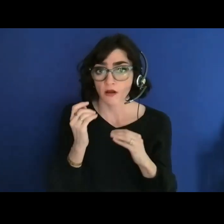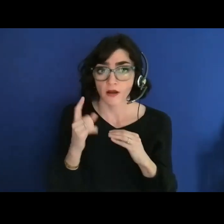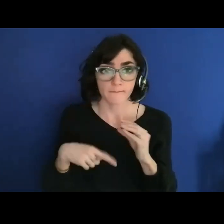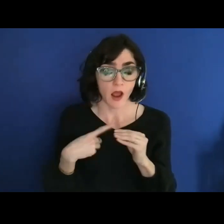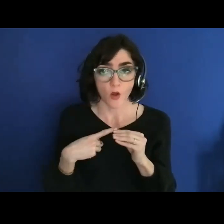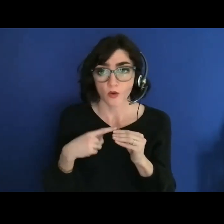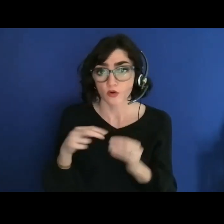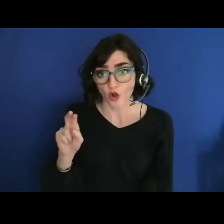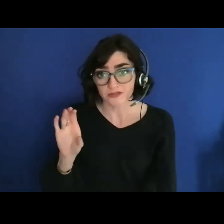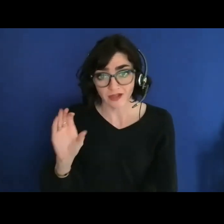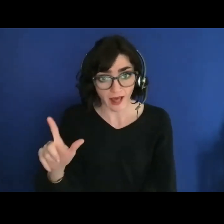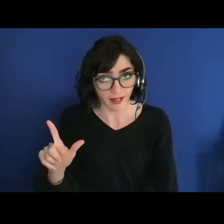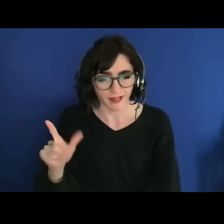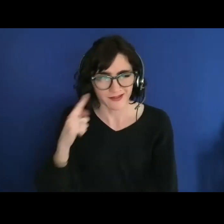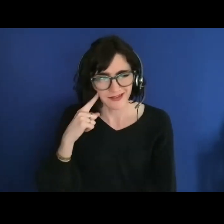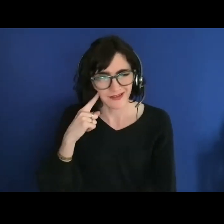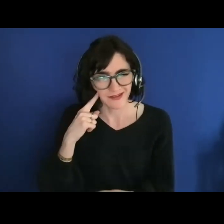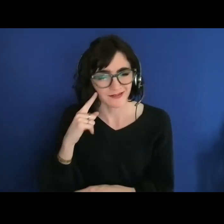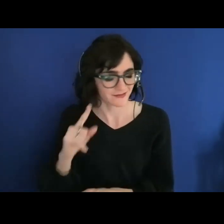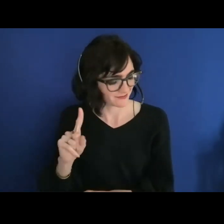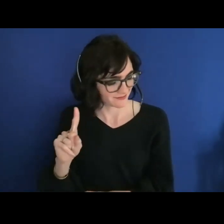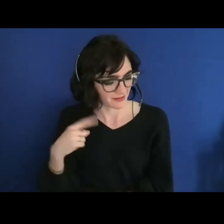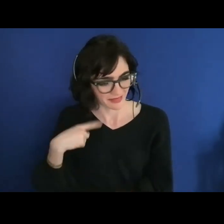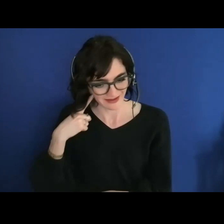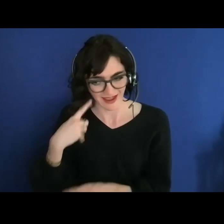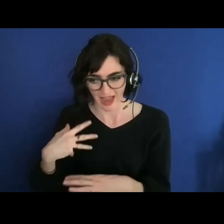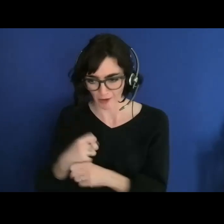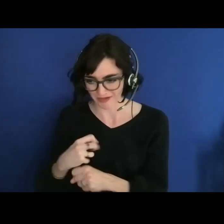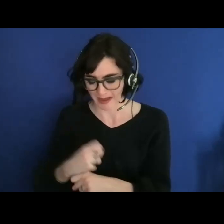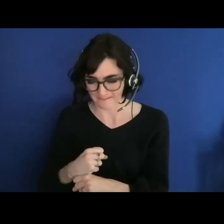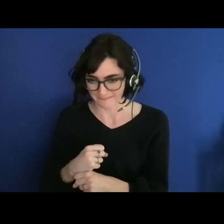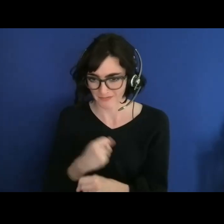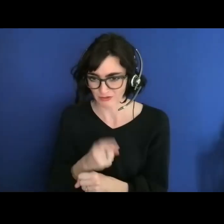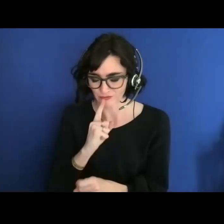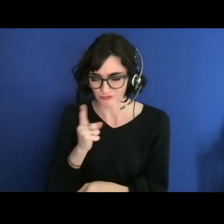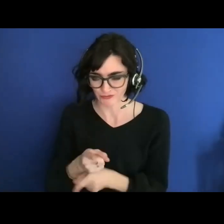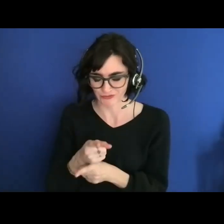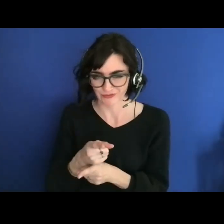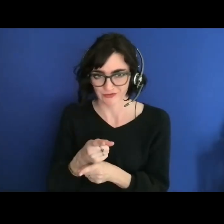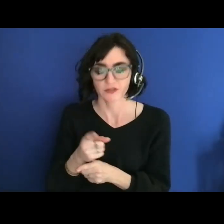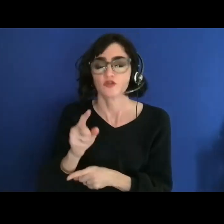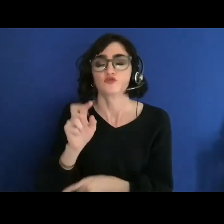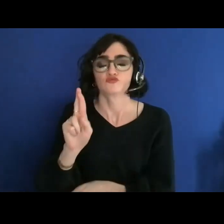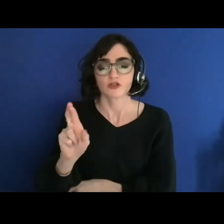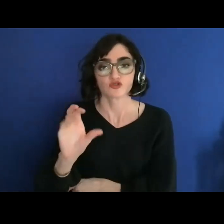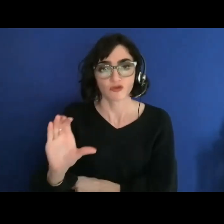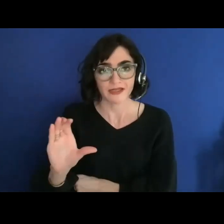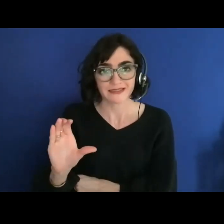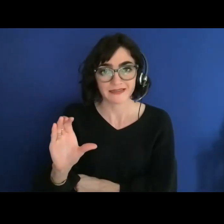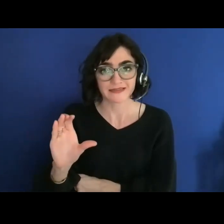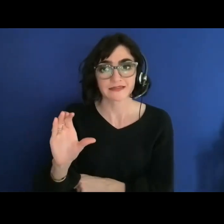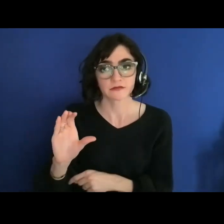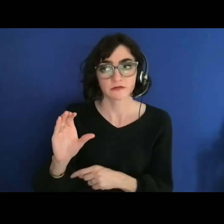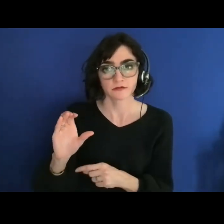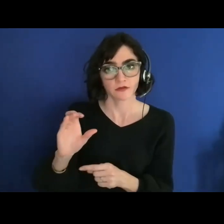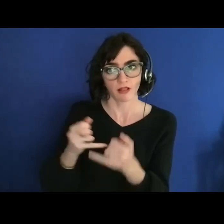sorry, RCL, I'm getting an acronym here, but I'm not sure. it's not coming off the top of my head, and now 988. Oh, regional crisis. Regional